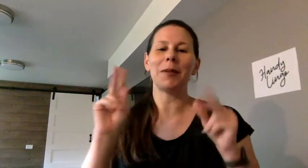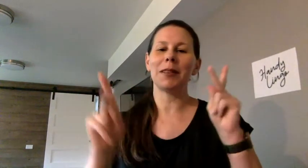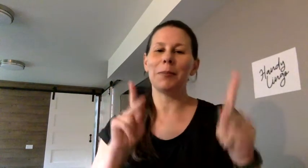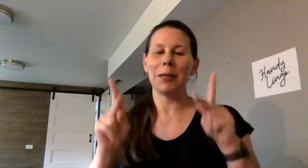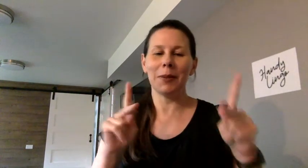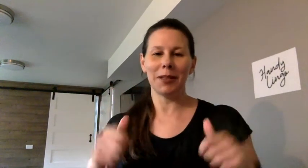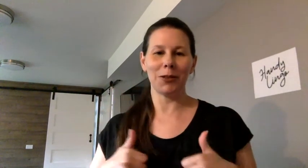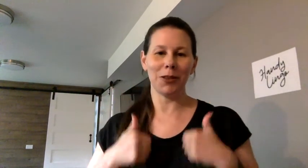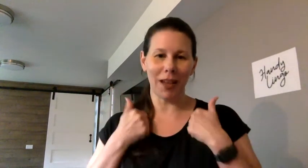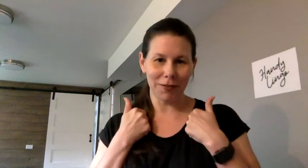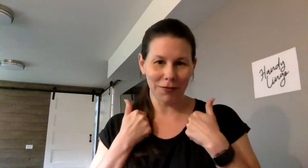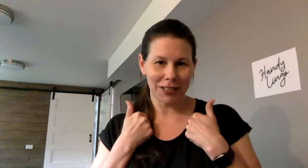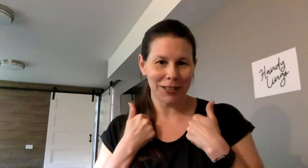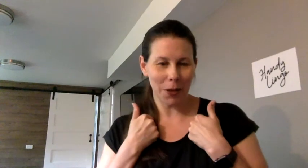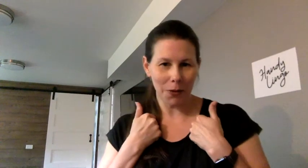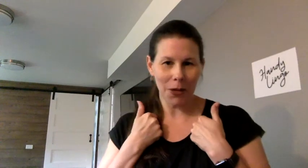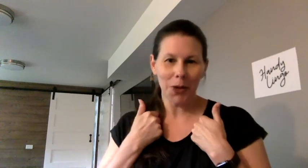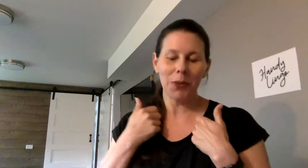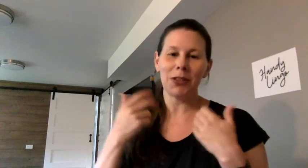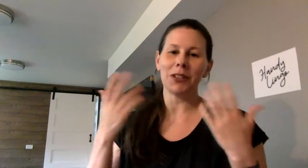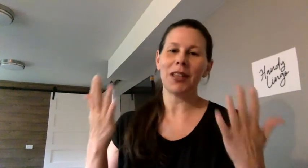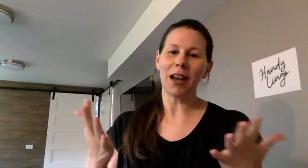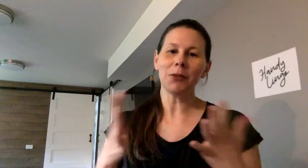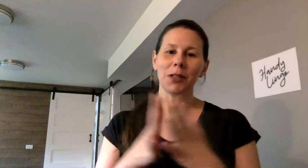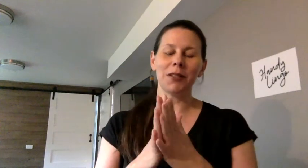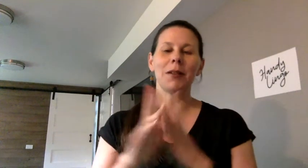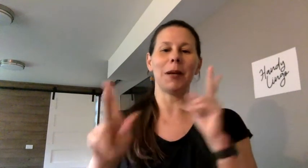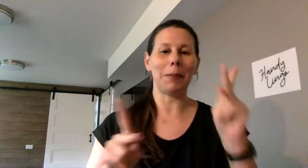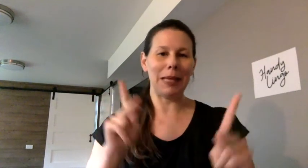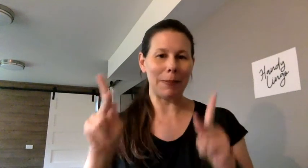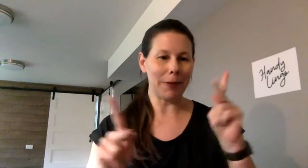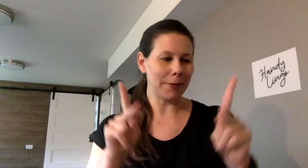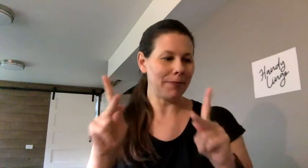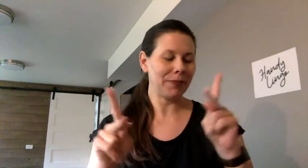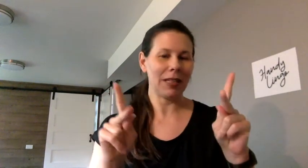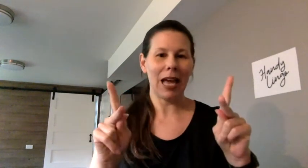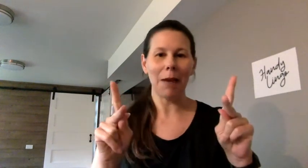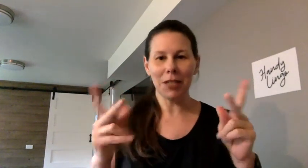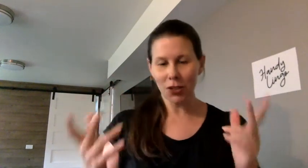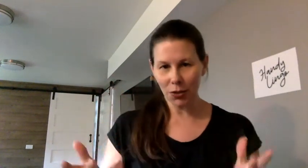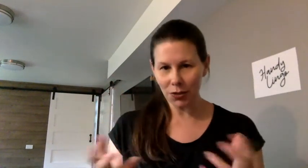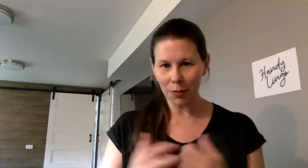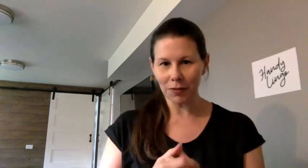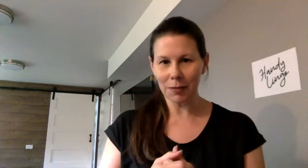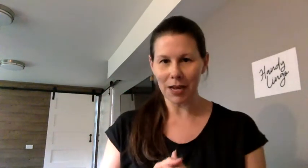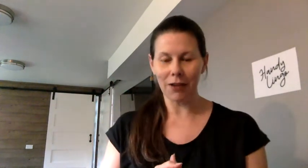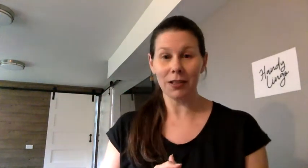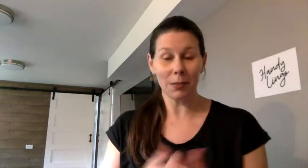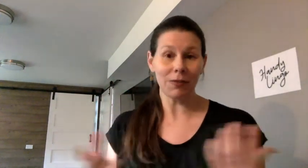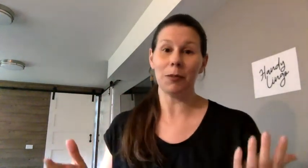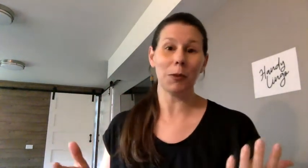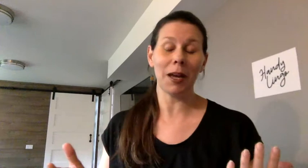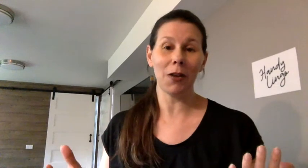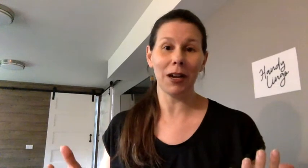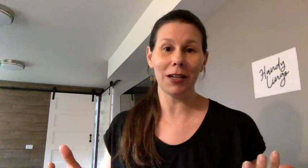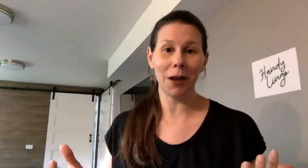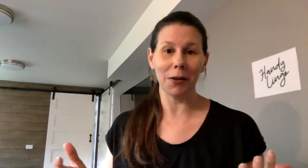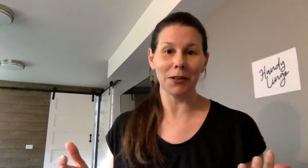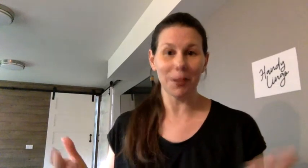the people in your life. So we learn a lot of words about people. I'm going to show you some of them now. Some of them you may already know. Some of